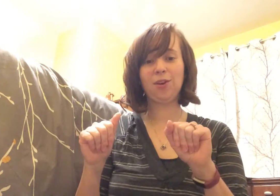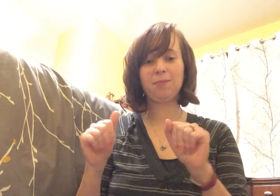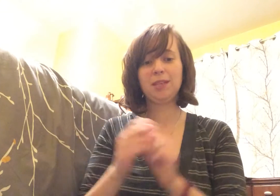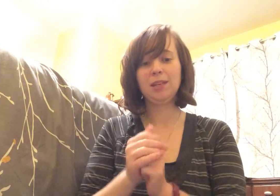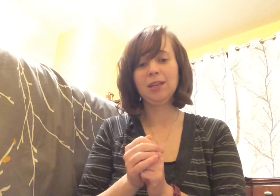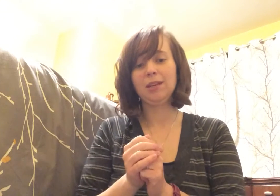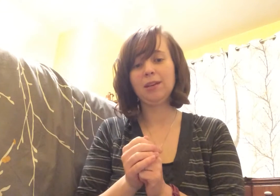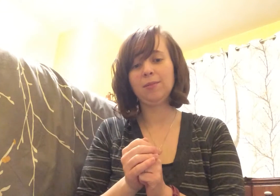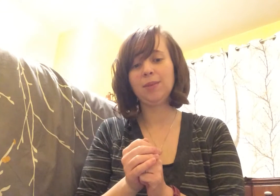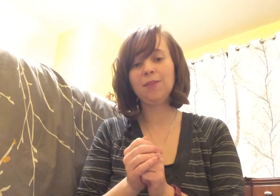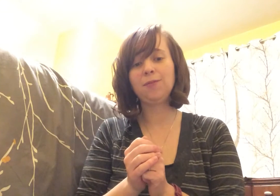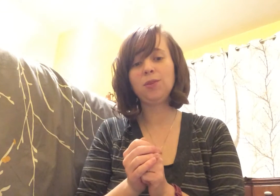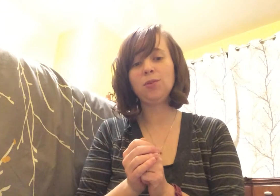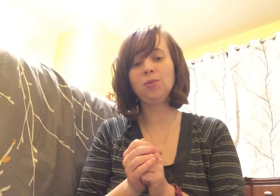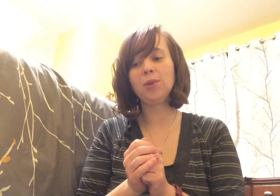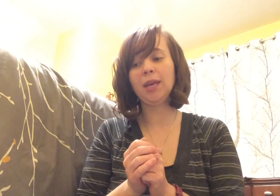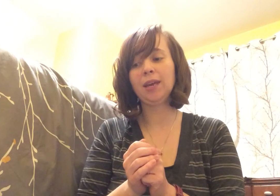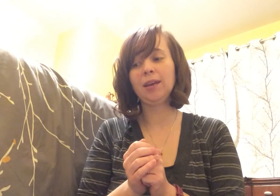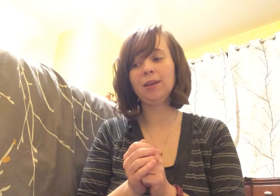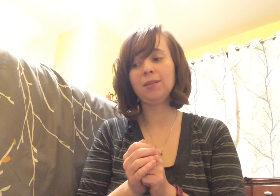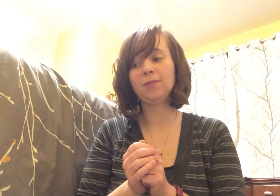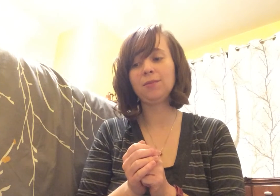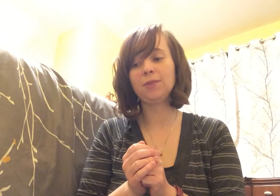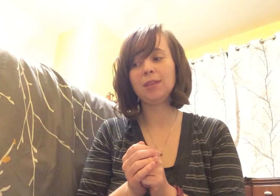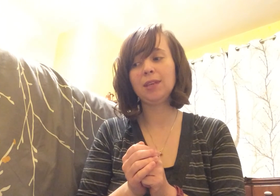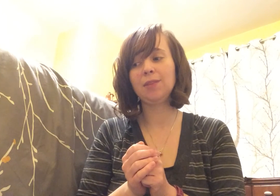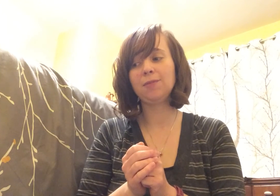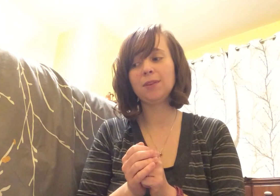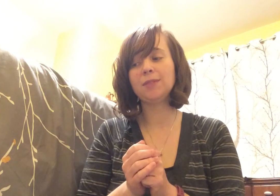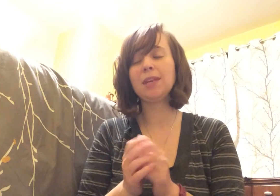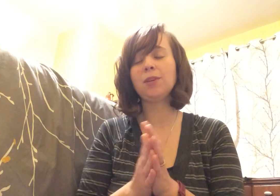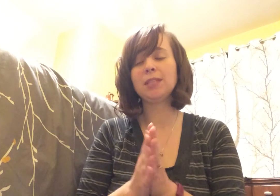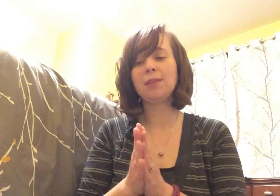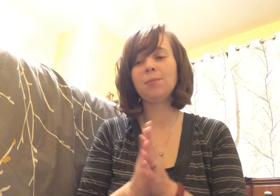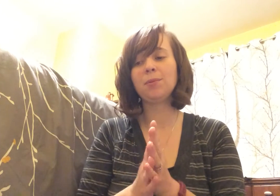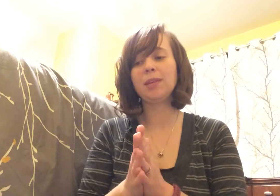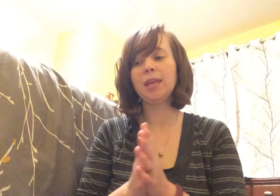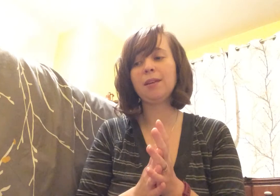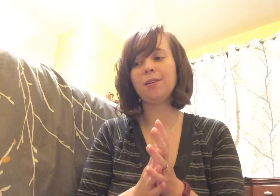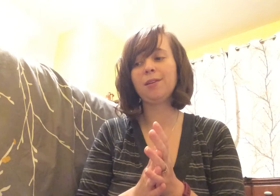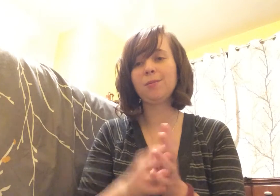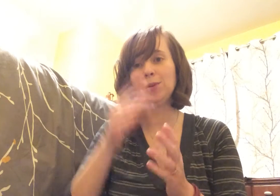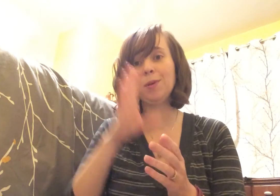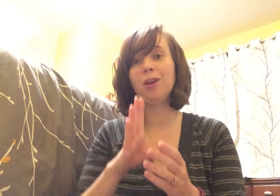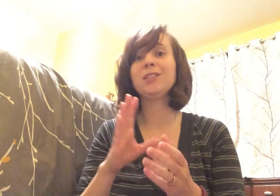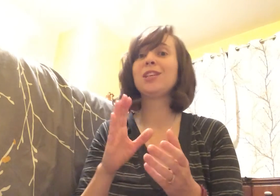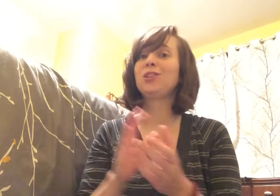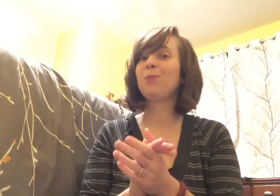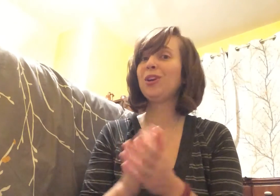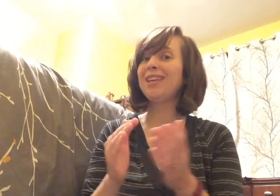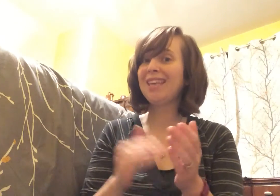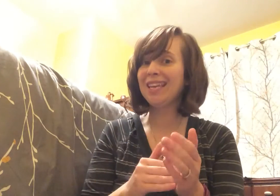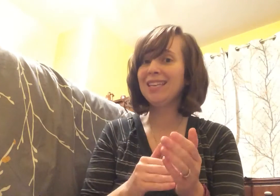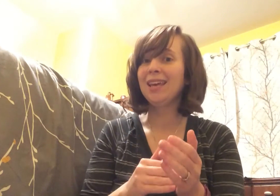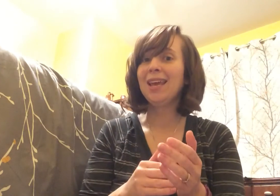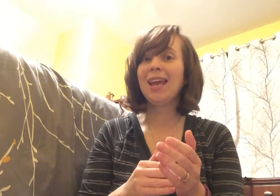adopt. If you have, if say for example that your parents actually married again, and